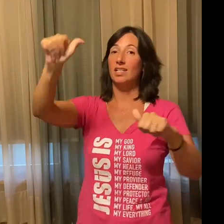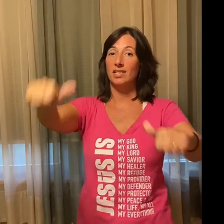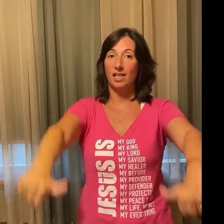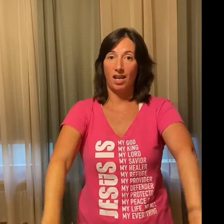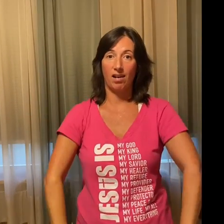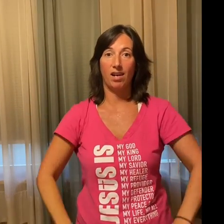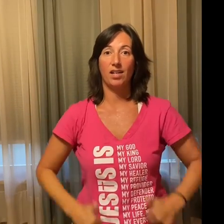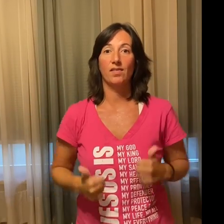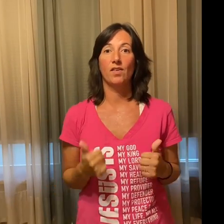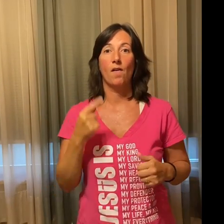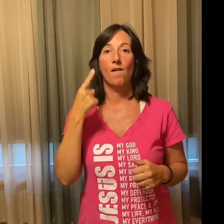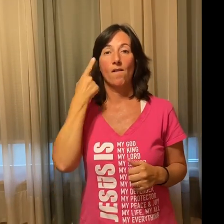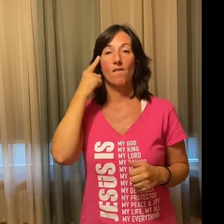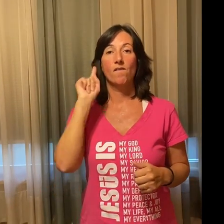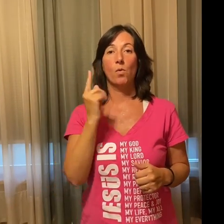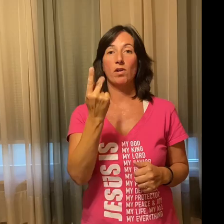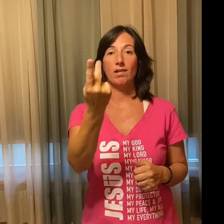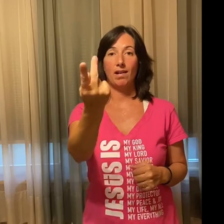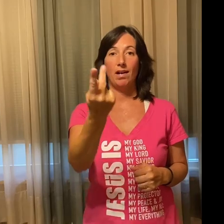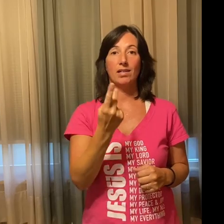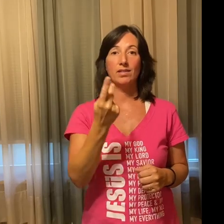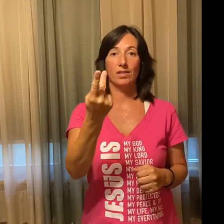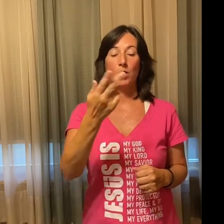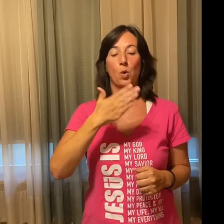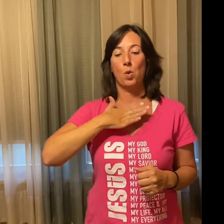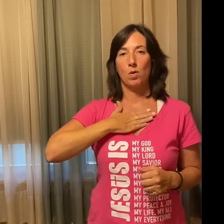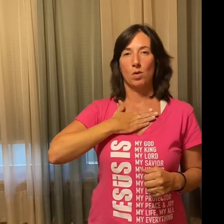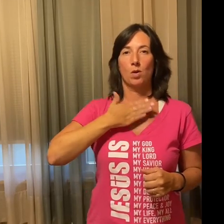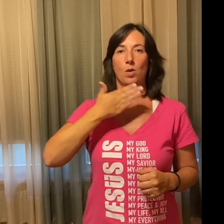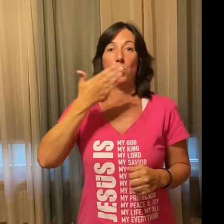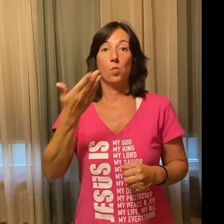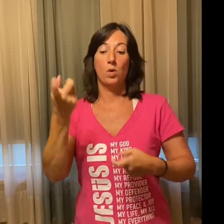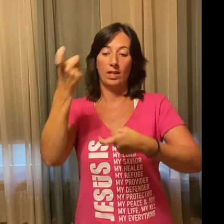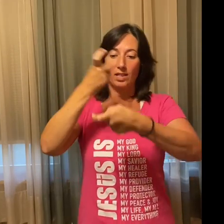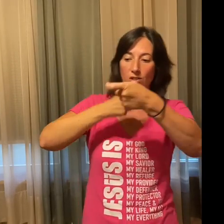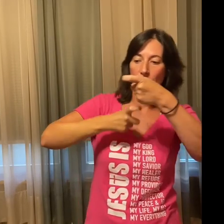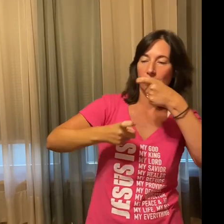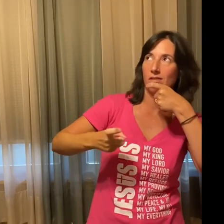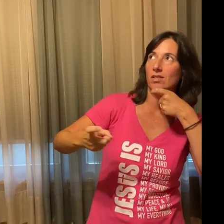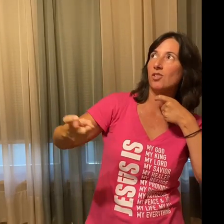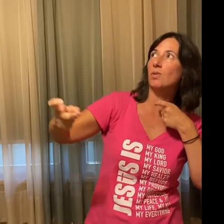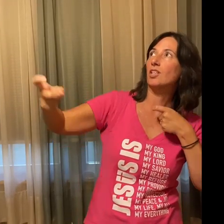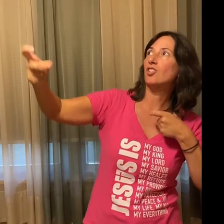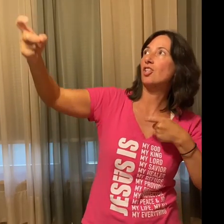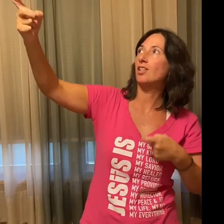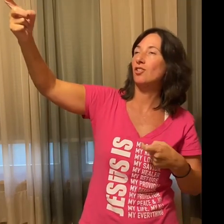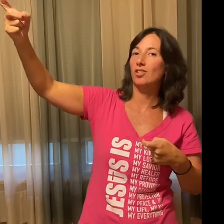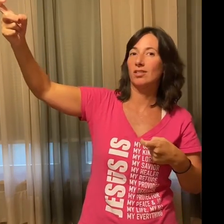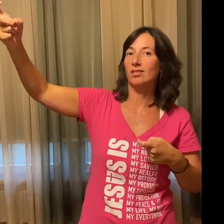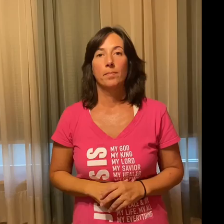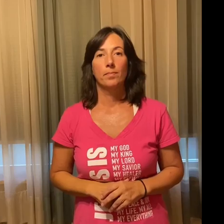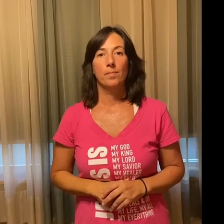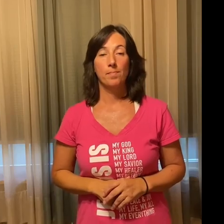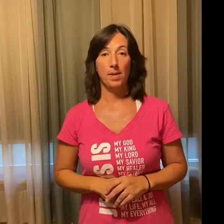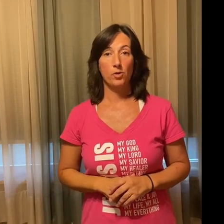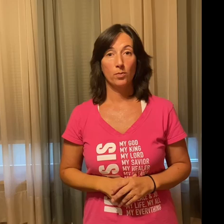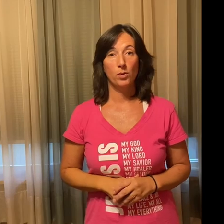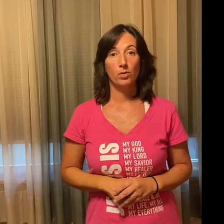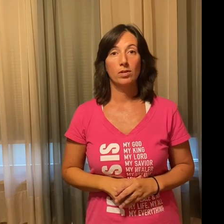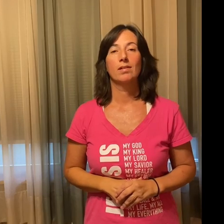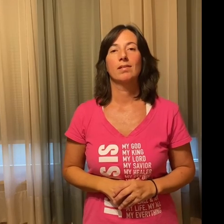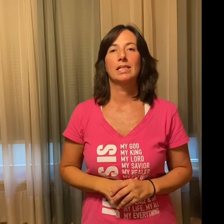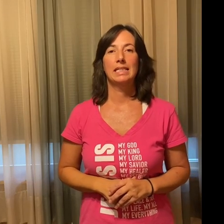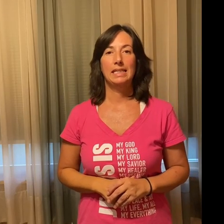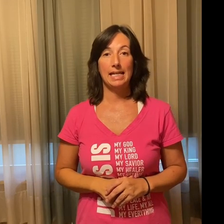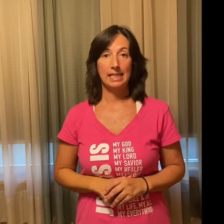gave his life for us, willing to exchange.